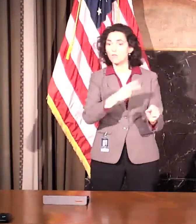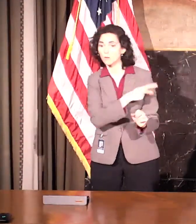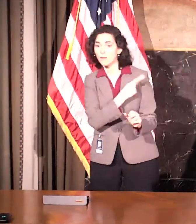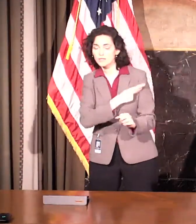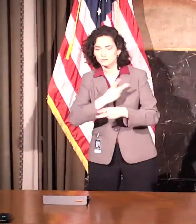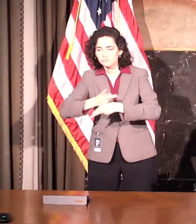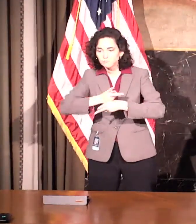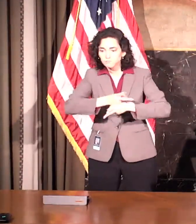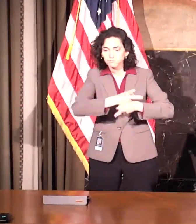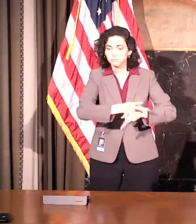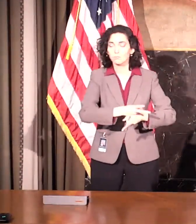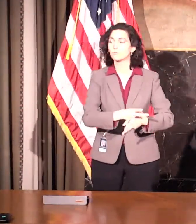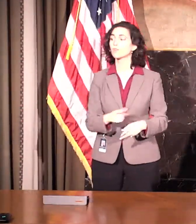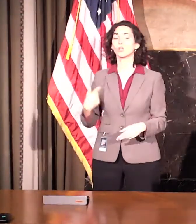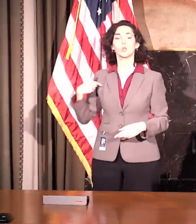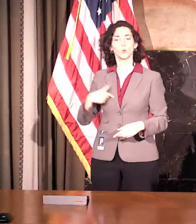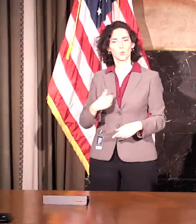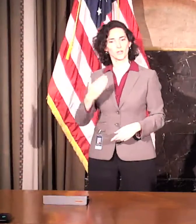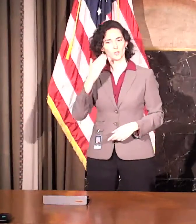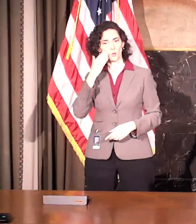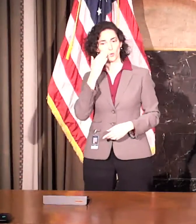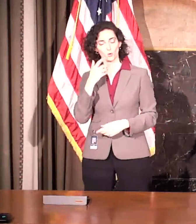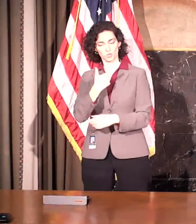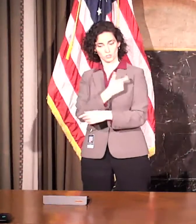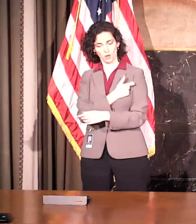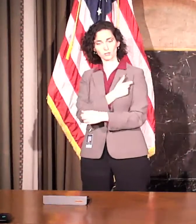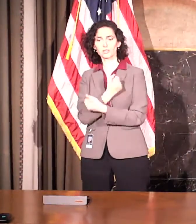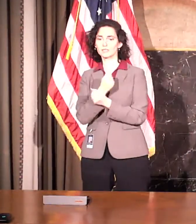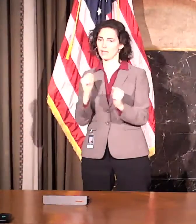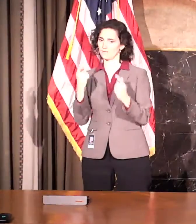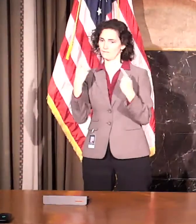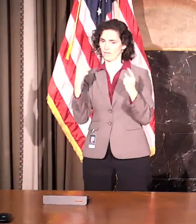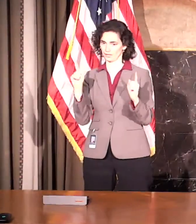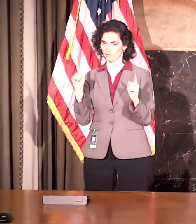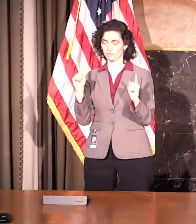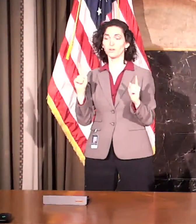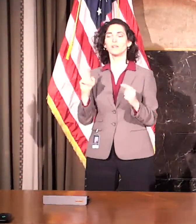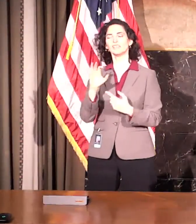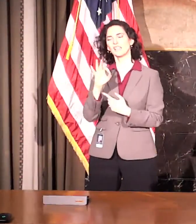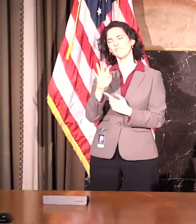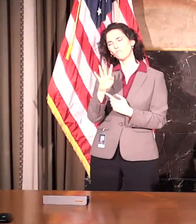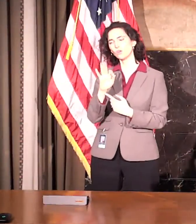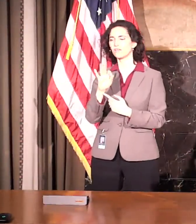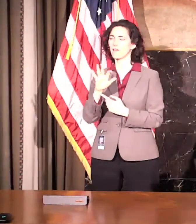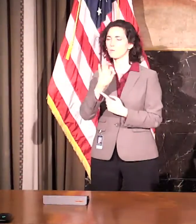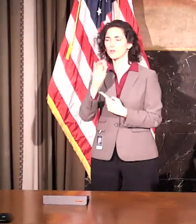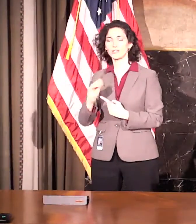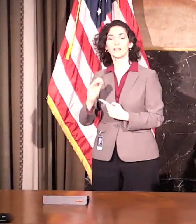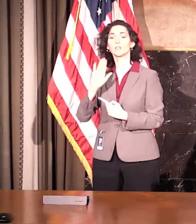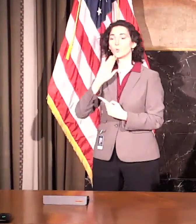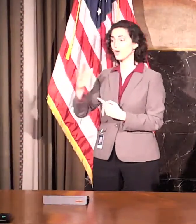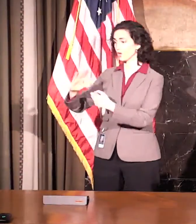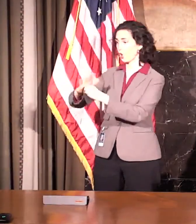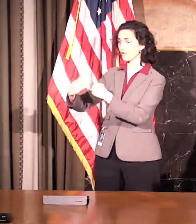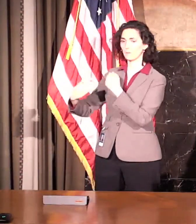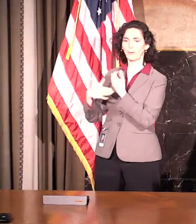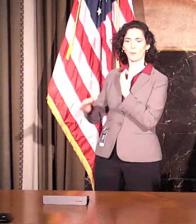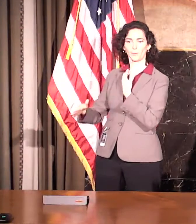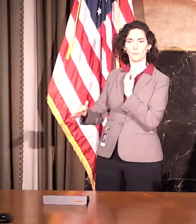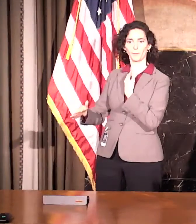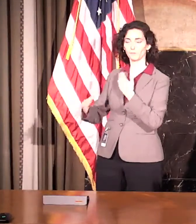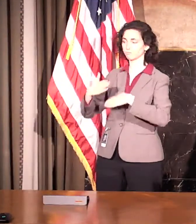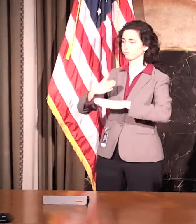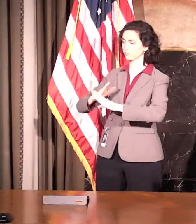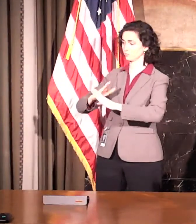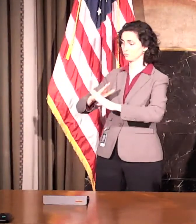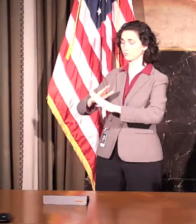effective vaccine that works 94-95% of the time in preventing COVID, and as far as we can tell from the data, it works 100% of the